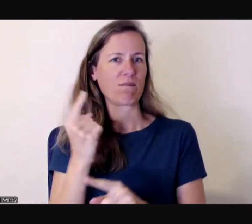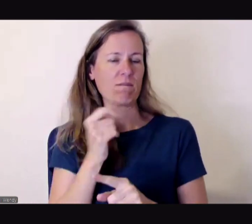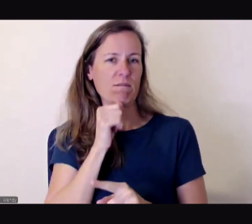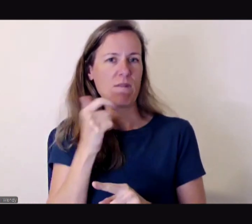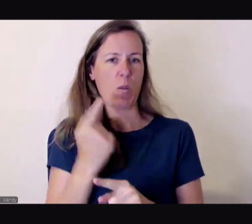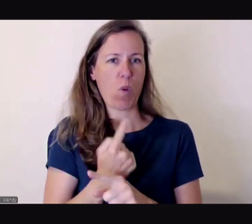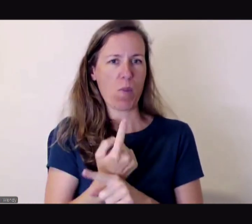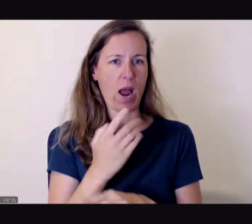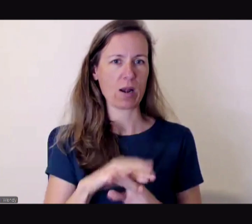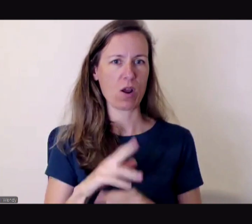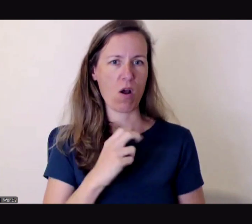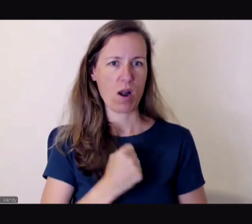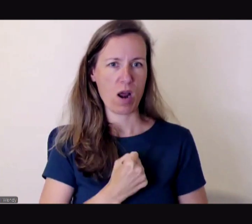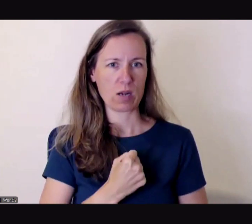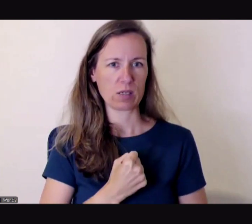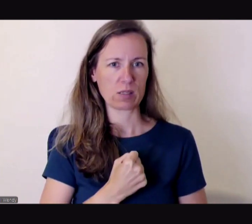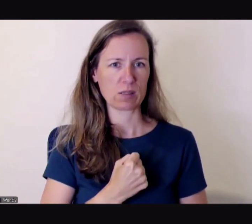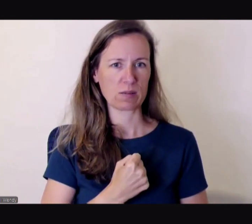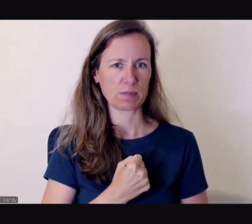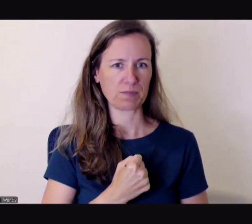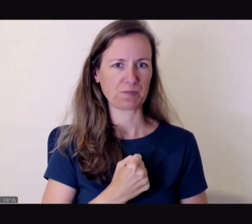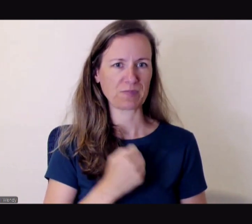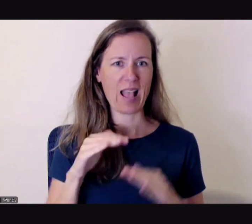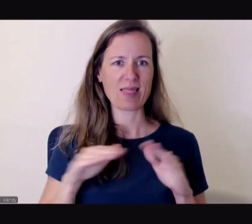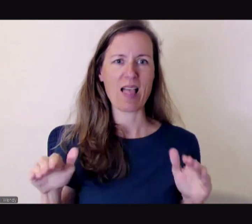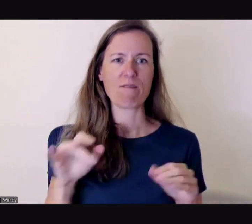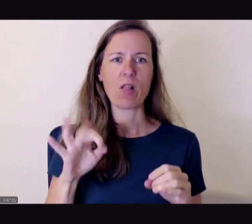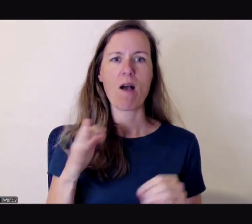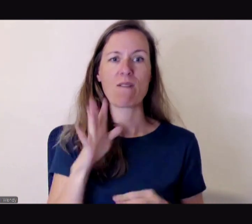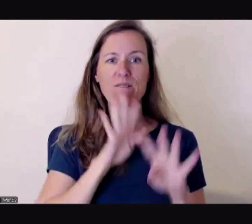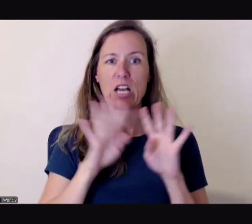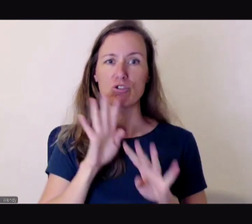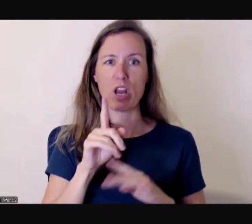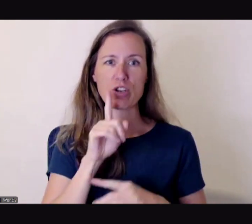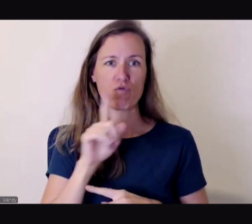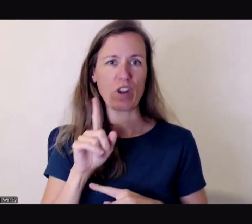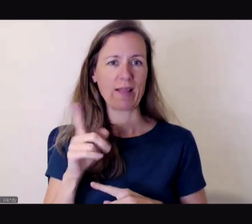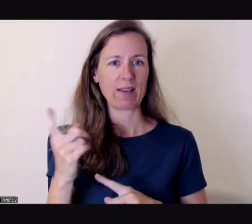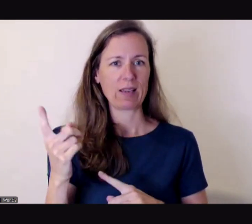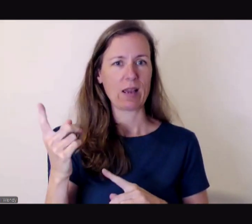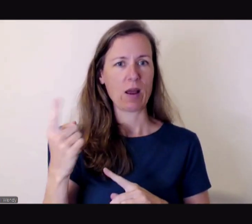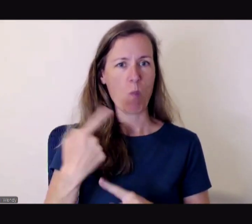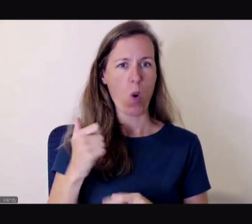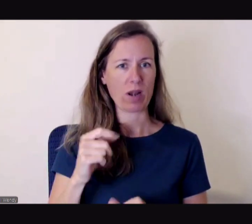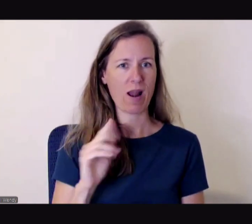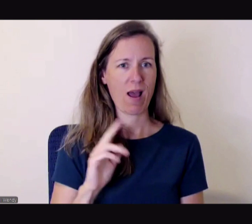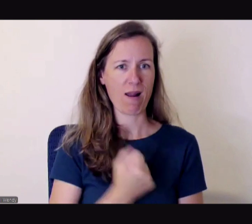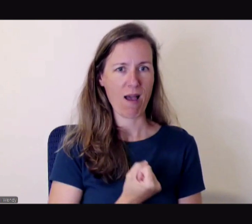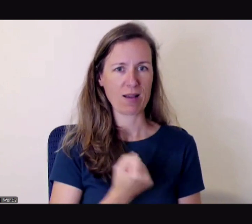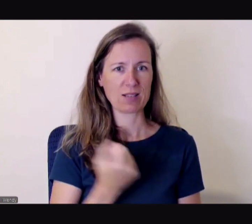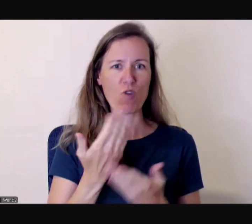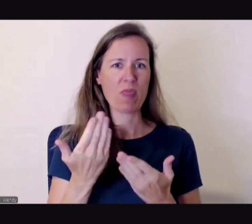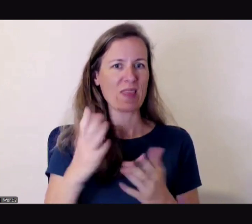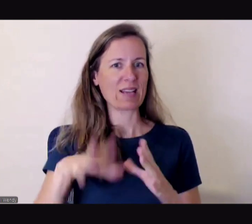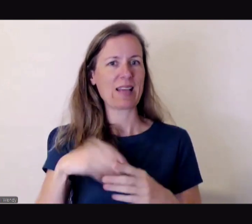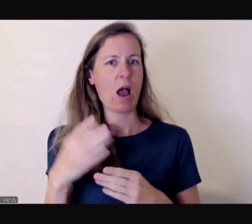with the promise of reporting back at the next meeting in 2 weeks' time and getting eviscerated for that not being fast